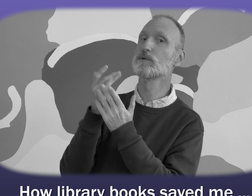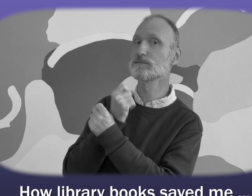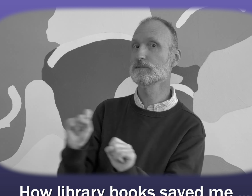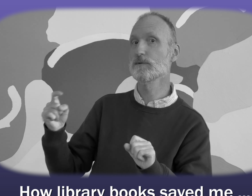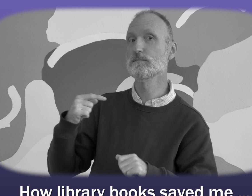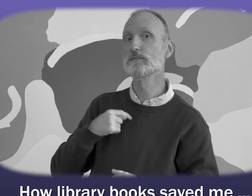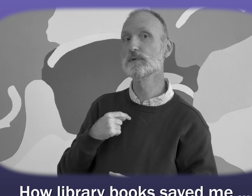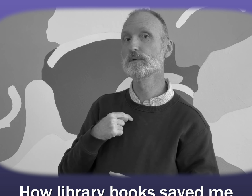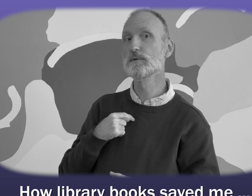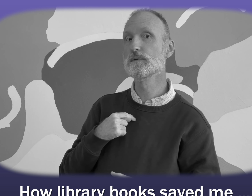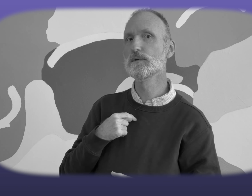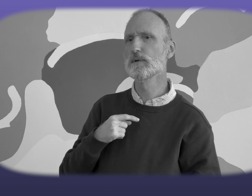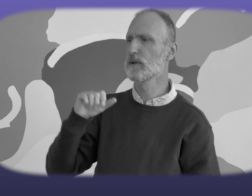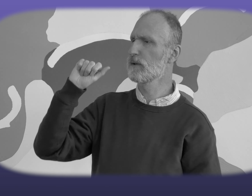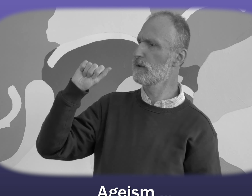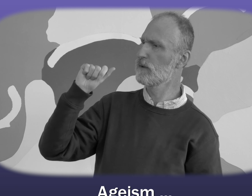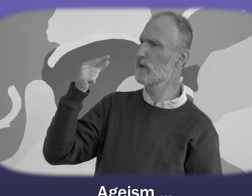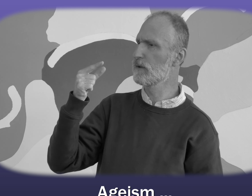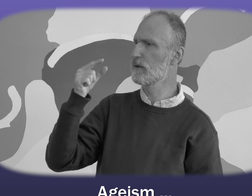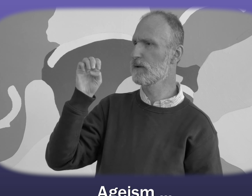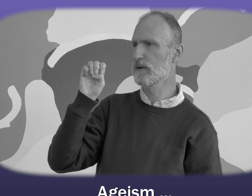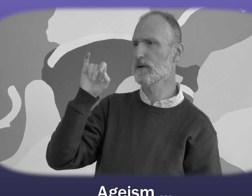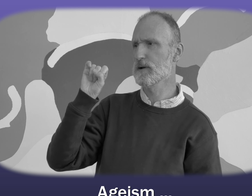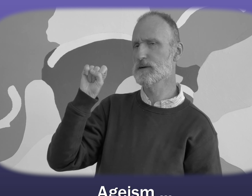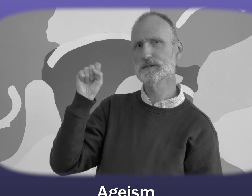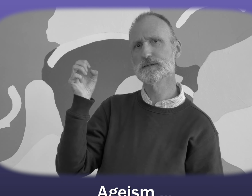books saved me, ageism,